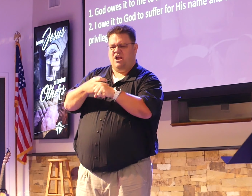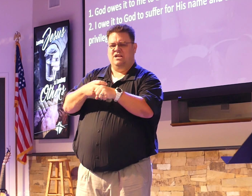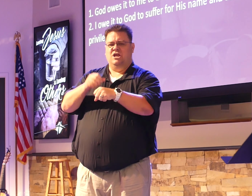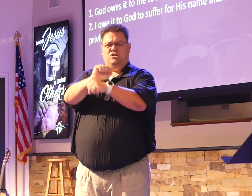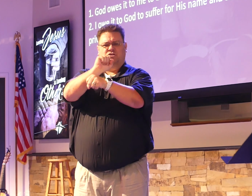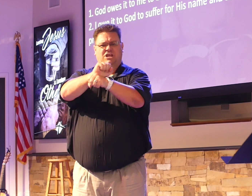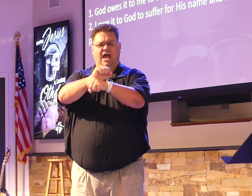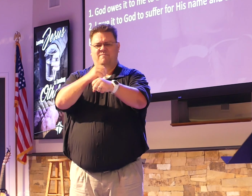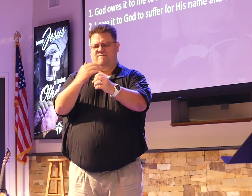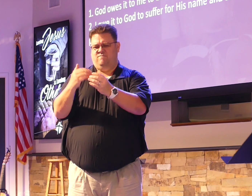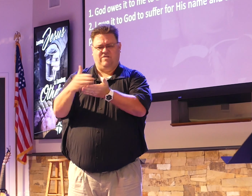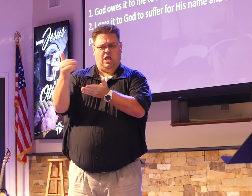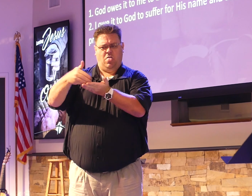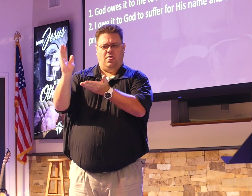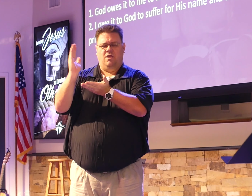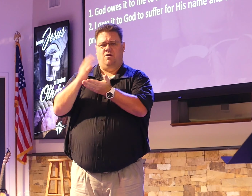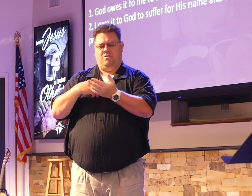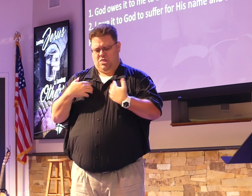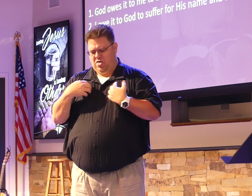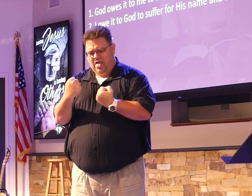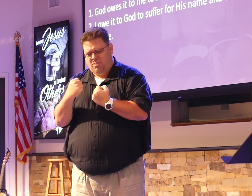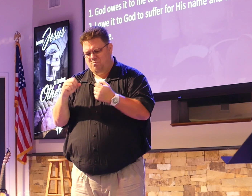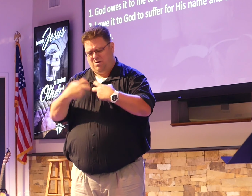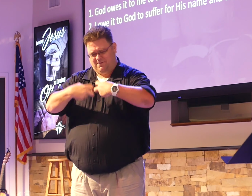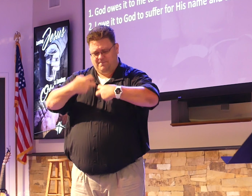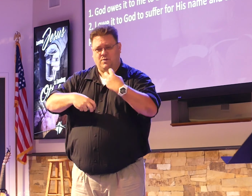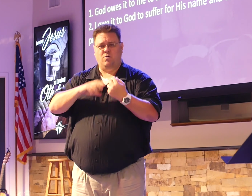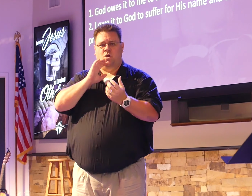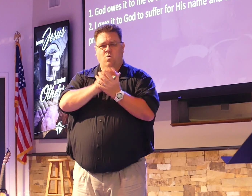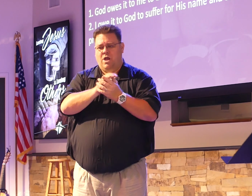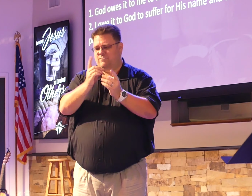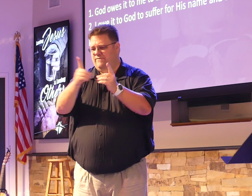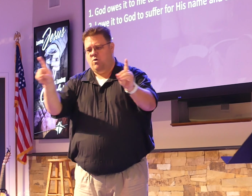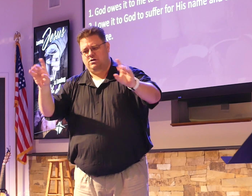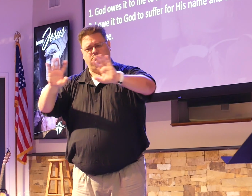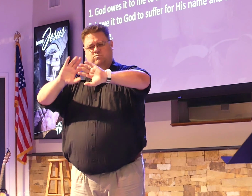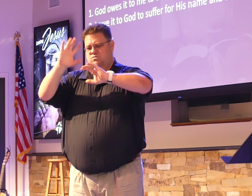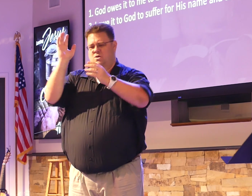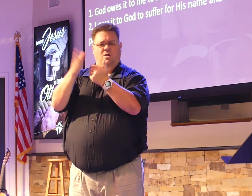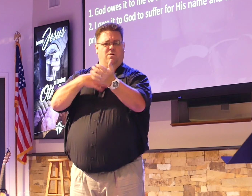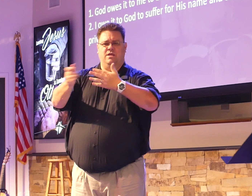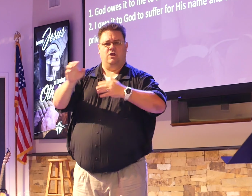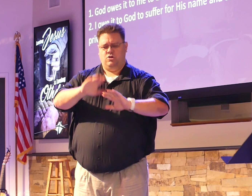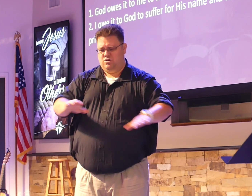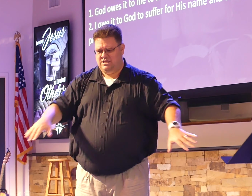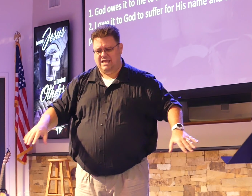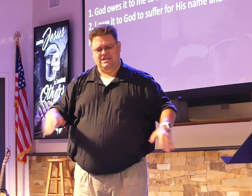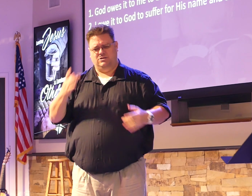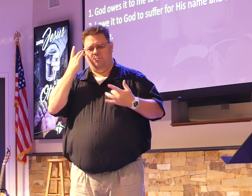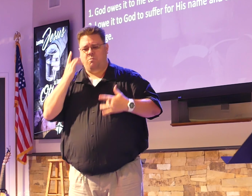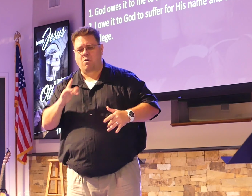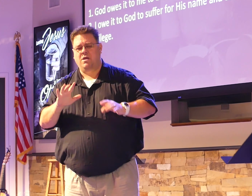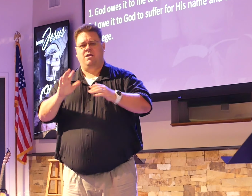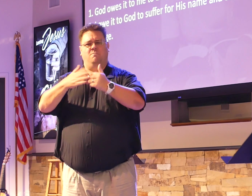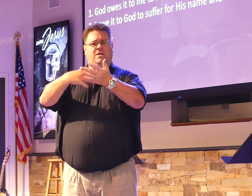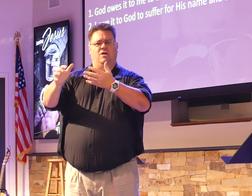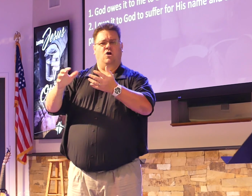a health issue, a health problem, your spouse walks out on you. There's all kinds of suffering. Your kids disappoint you. You've got all these different kinds of